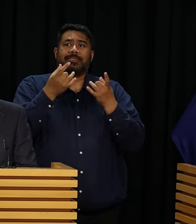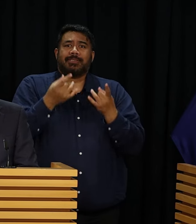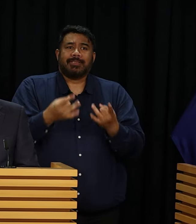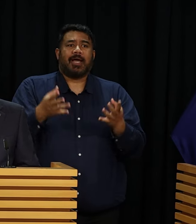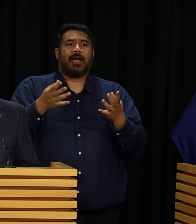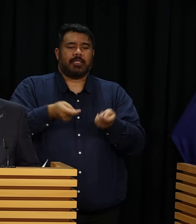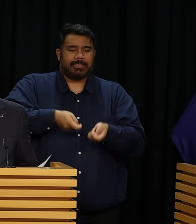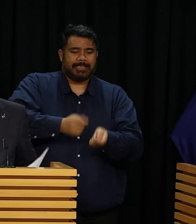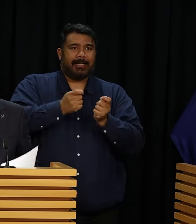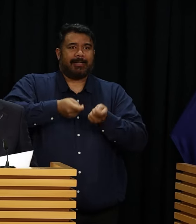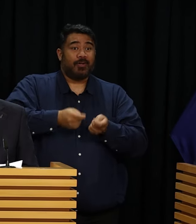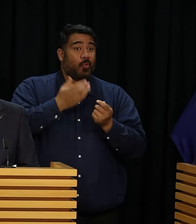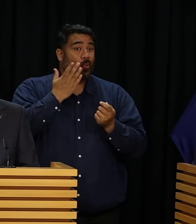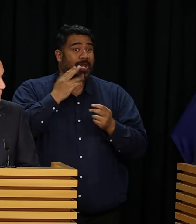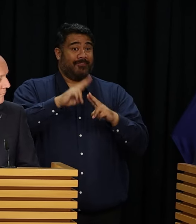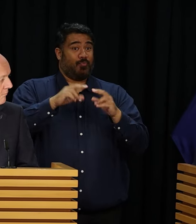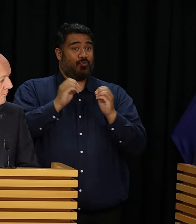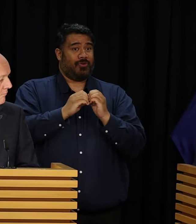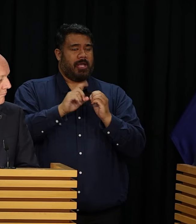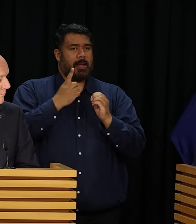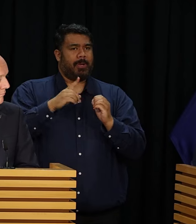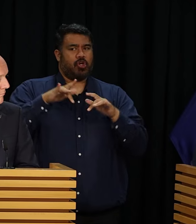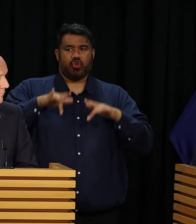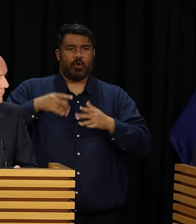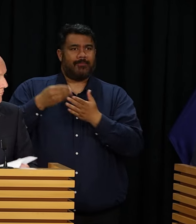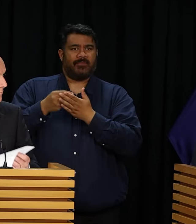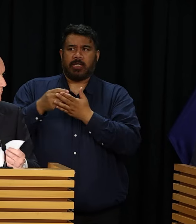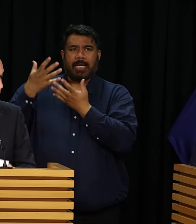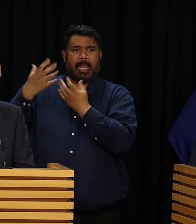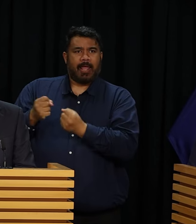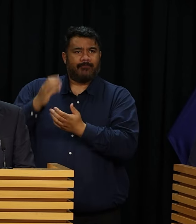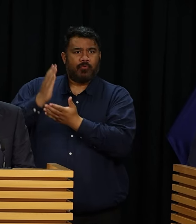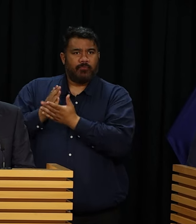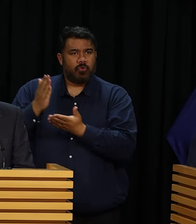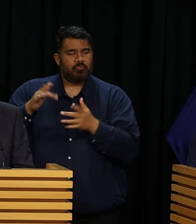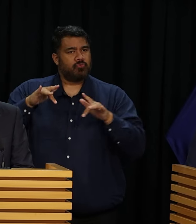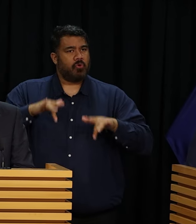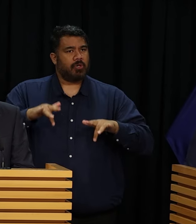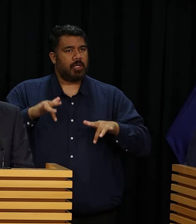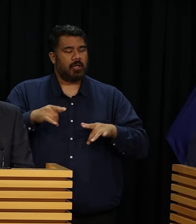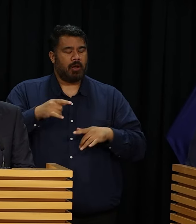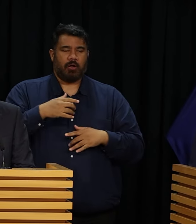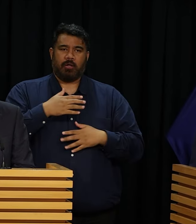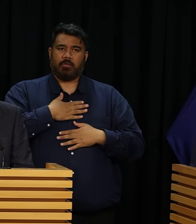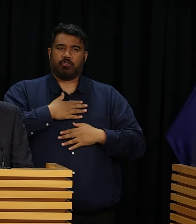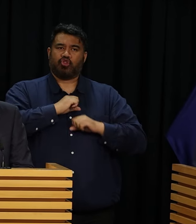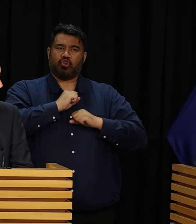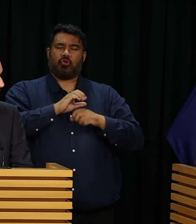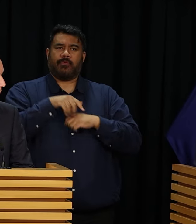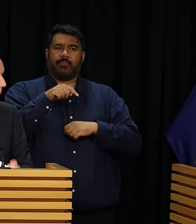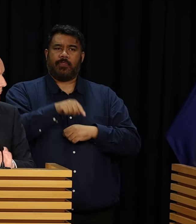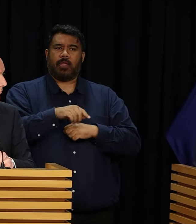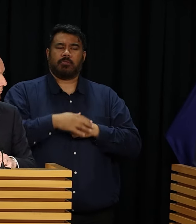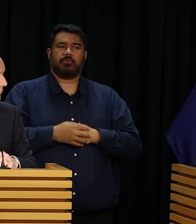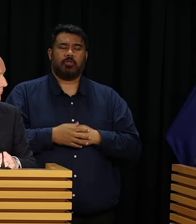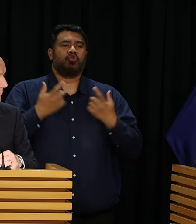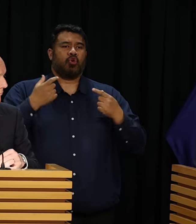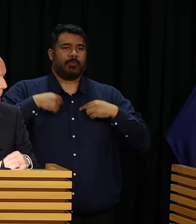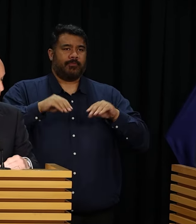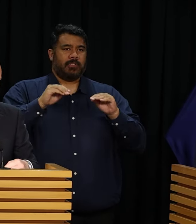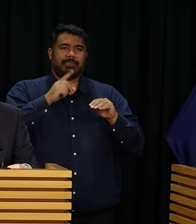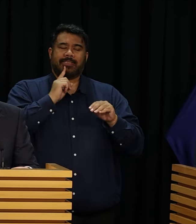this year for a project that had no funding secured to deliver the project. The Ministry then made the decision